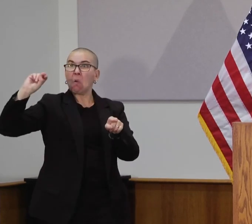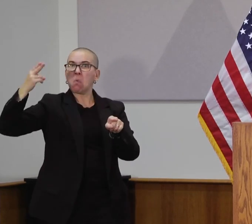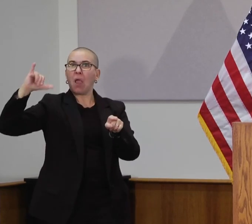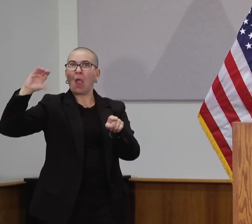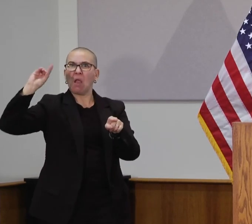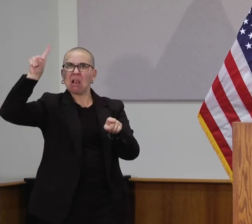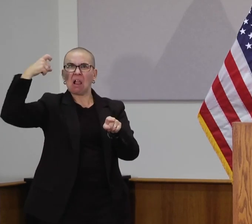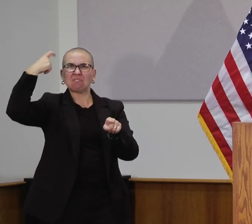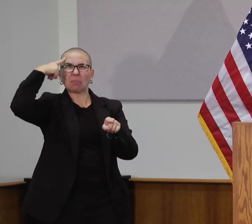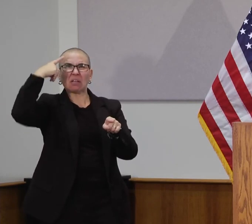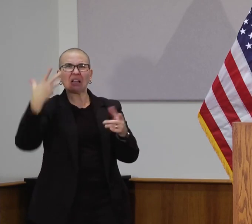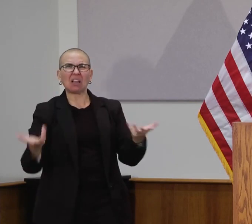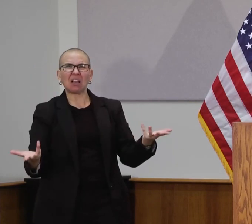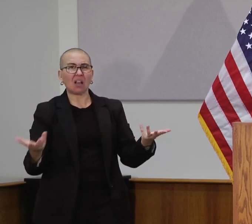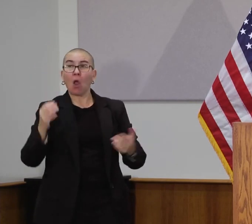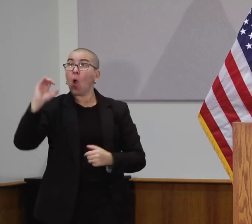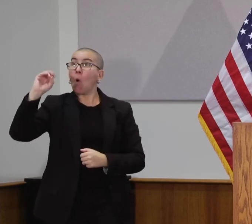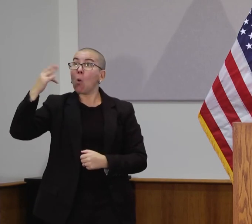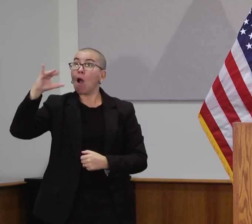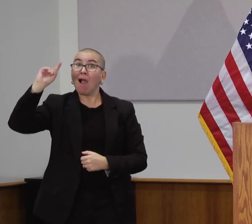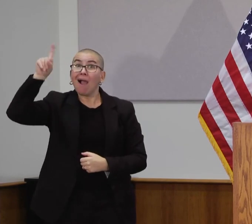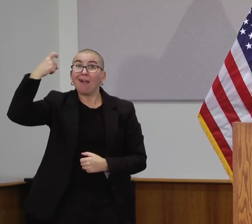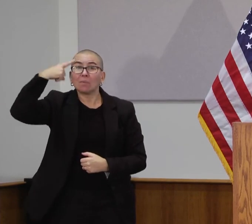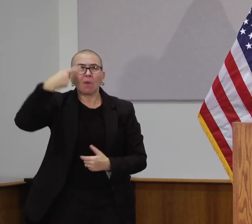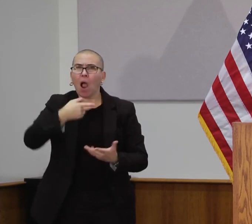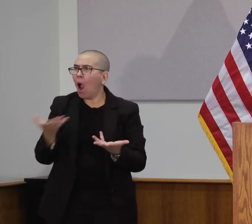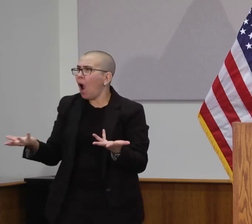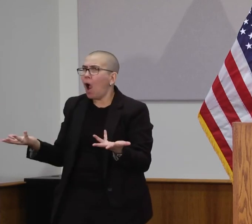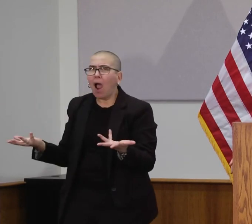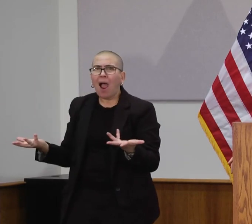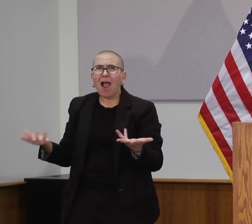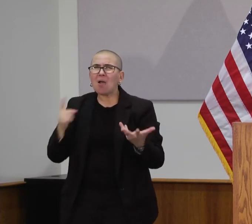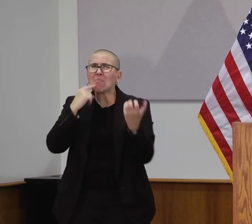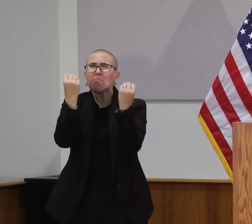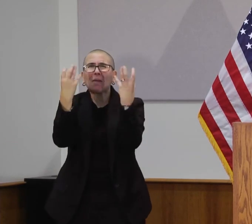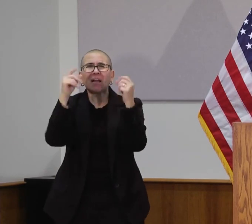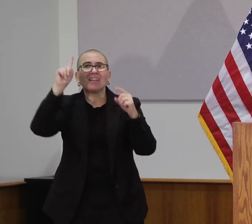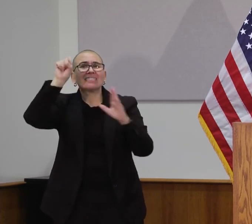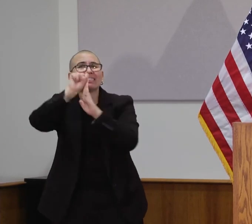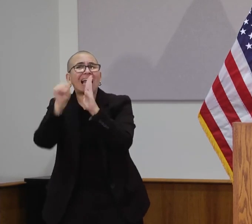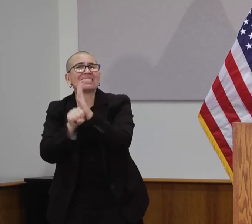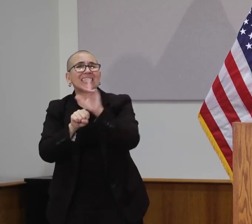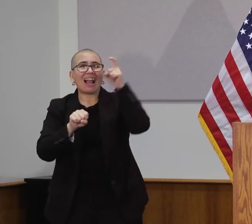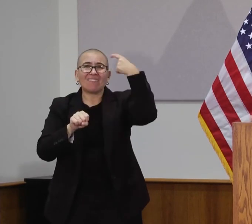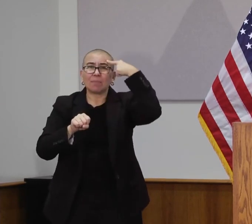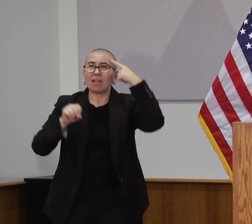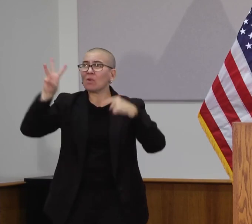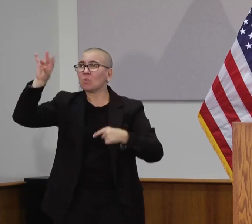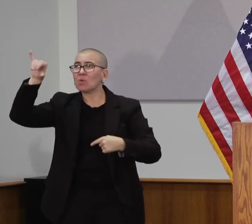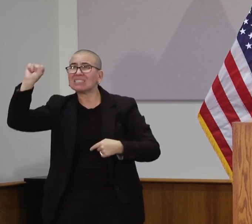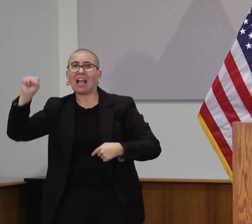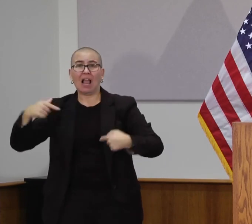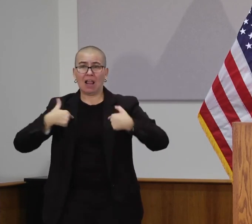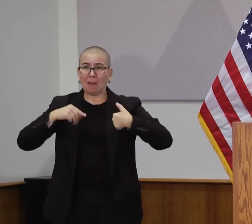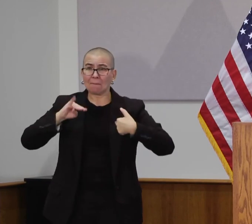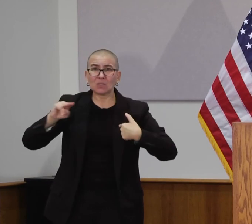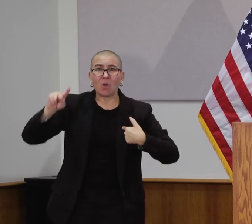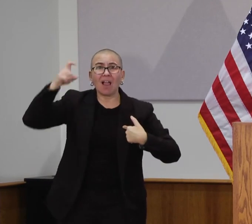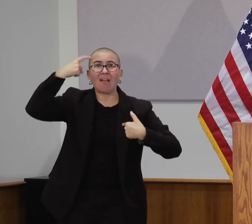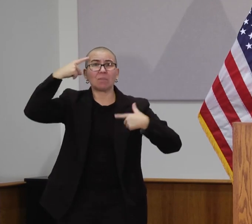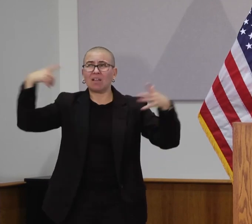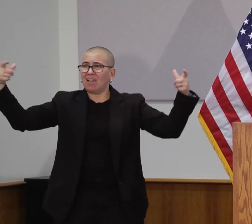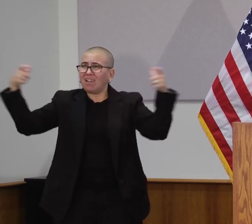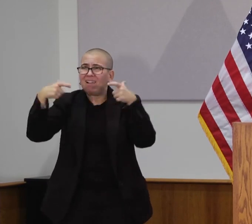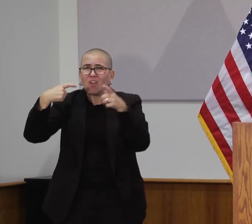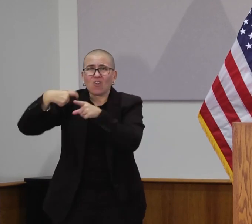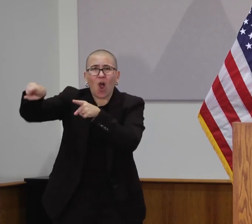DeWine, Governor Holcomb, Governor Whitmer, Governor Evers, Governor Pritzker, and myself are on calls quite often. And